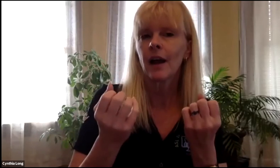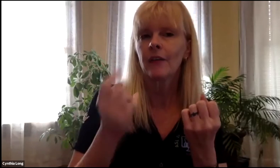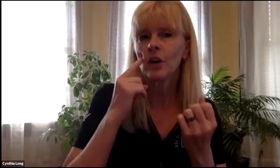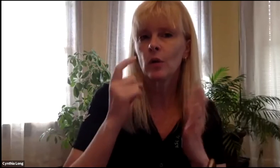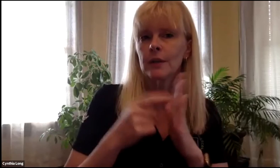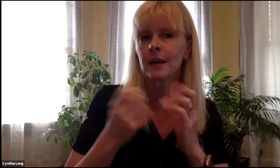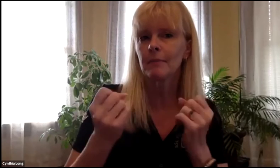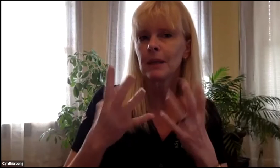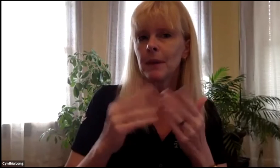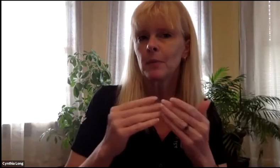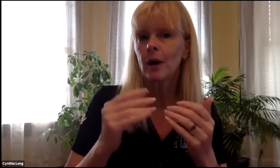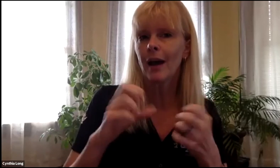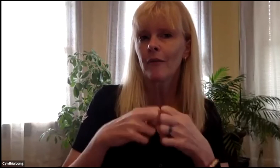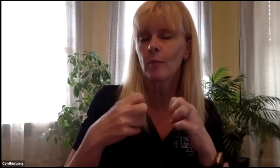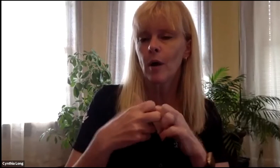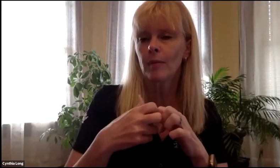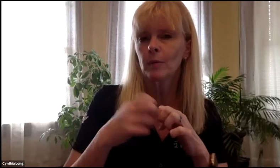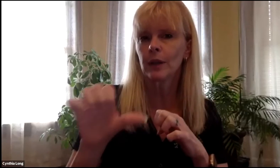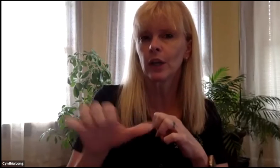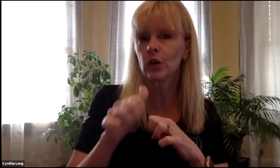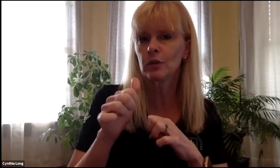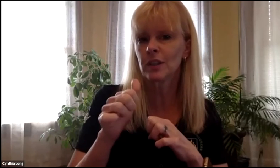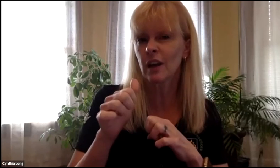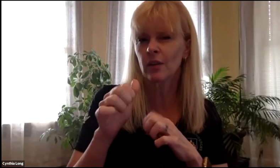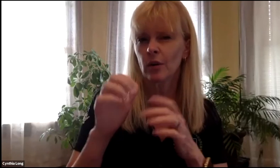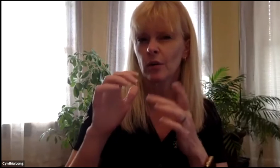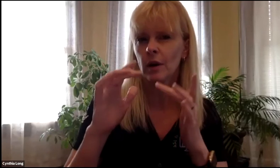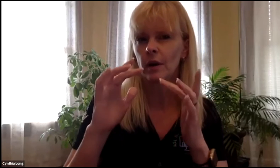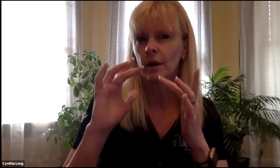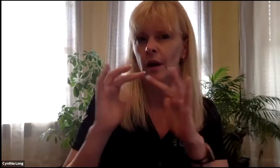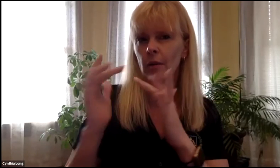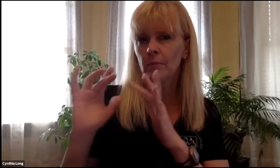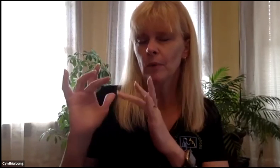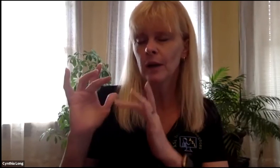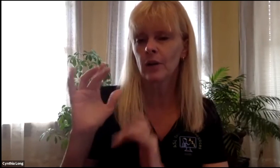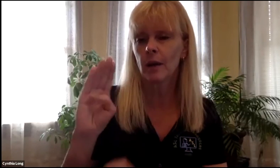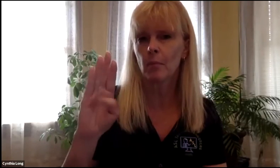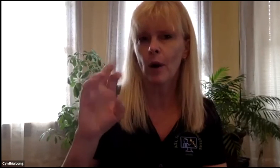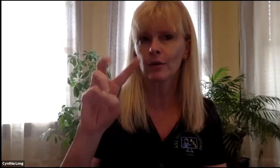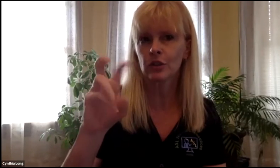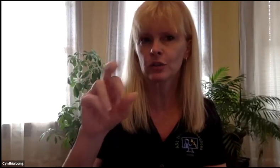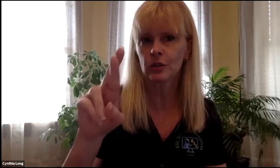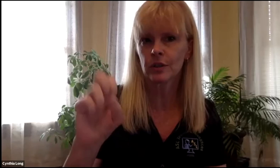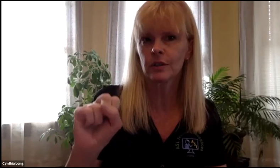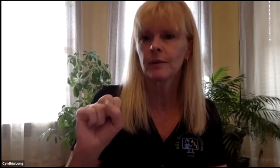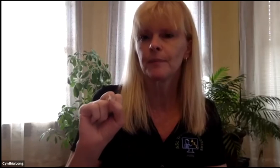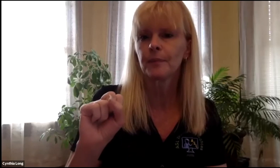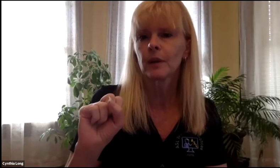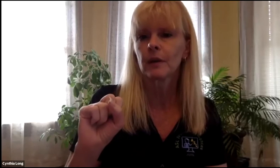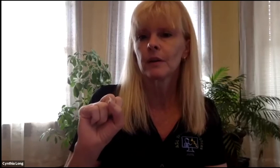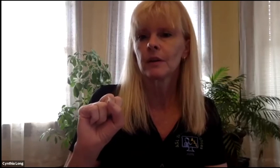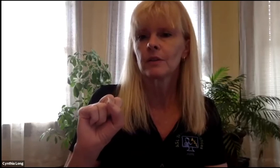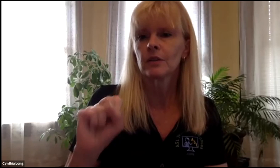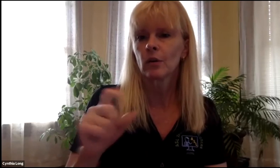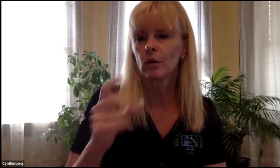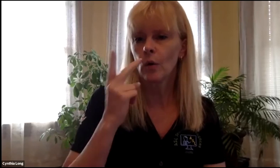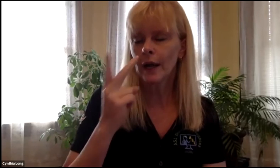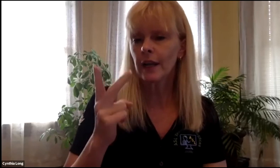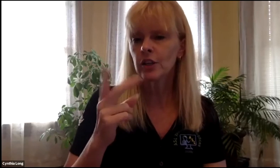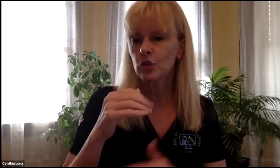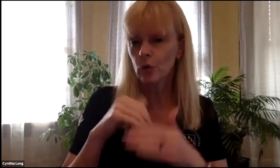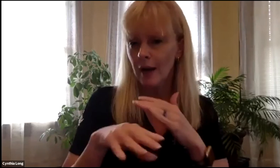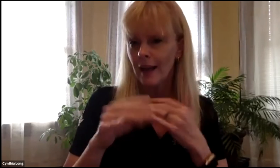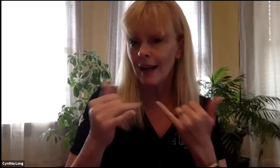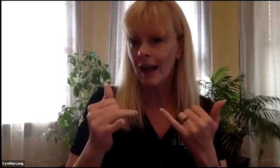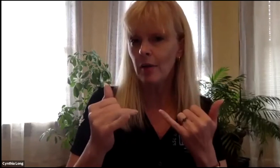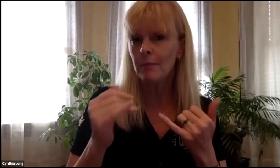websites. I've noticed that many people have a problem when they use other internet browsers.